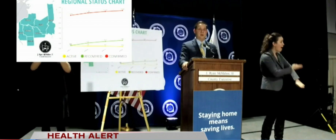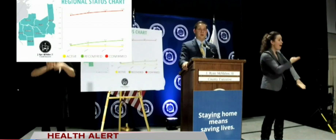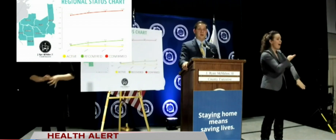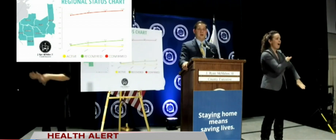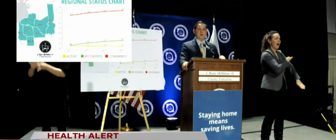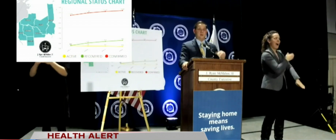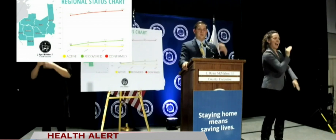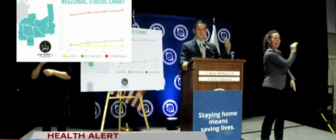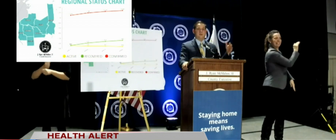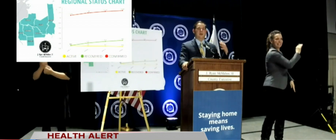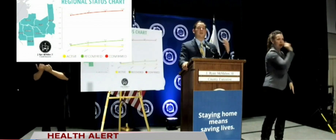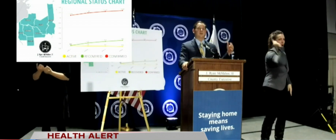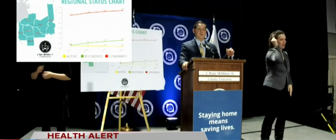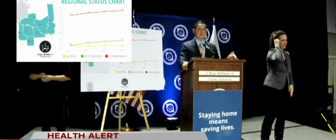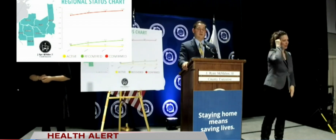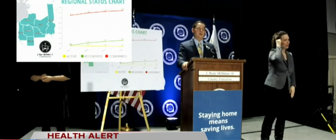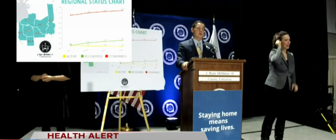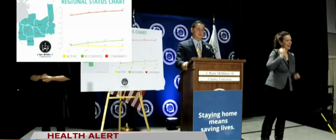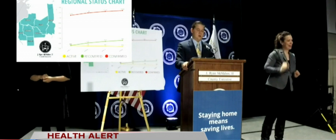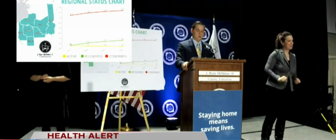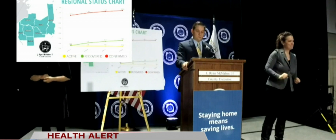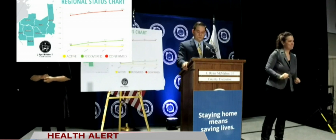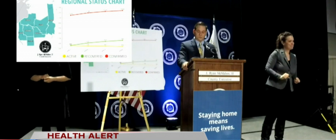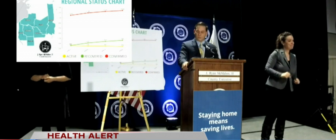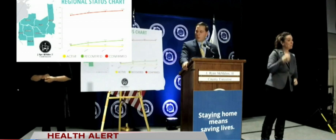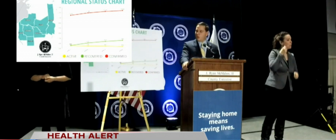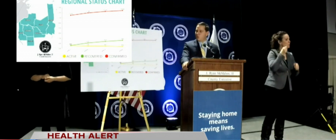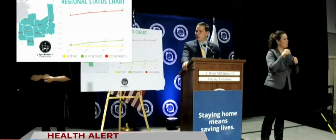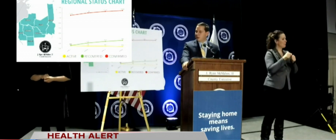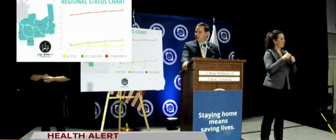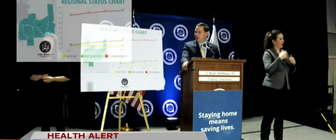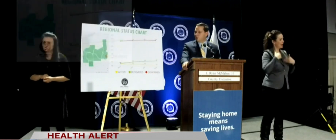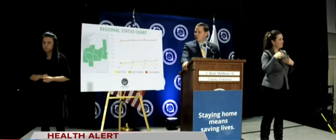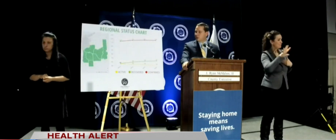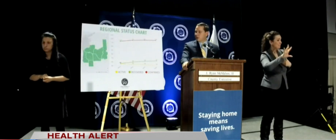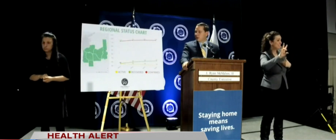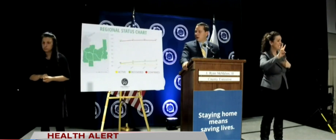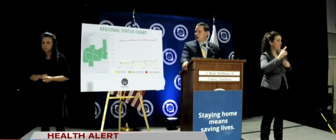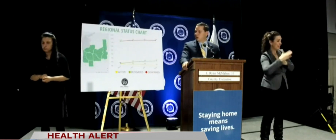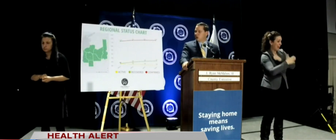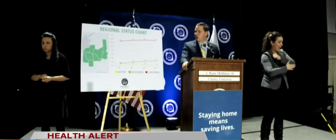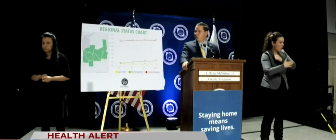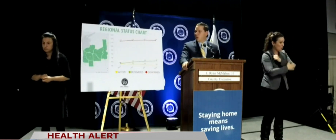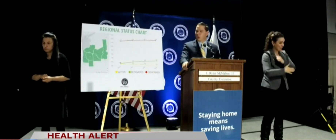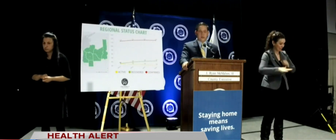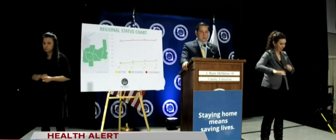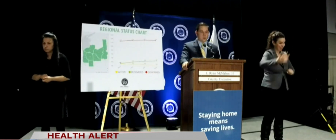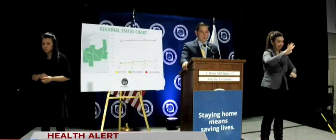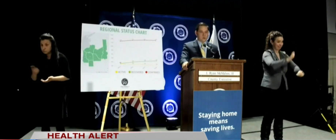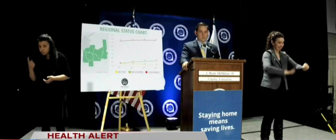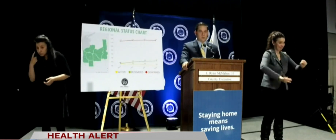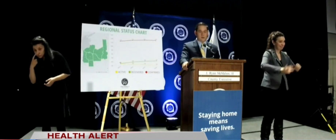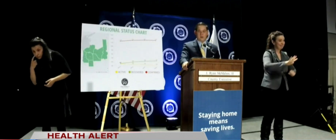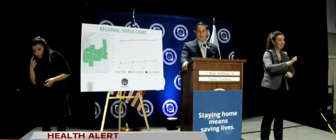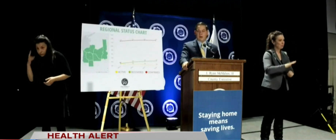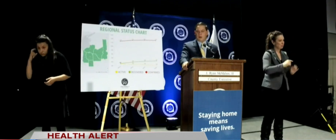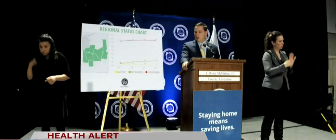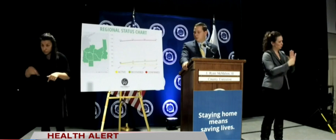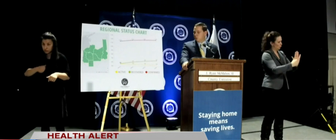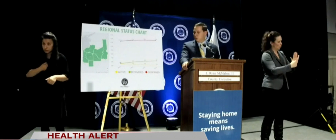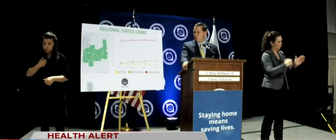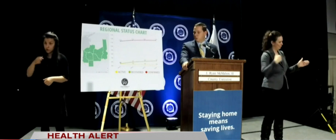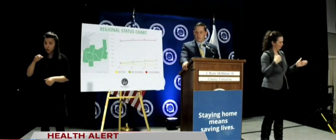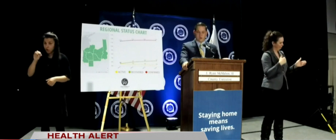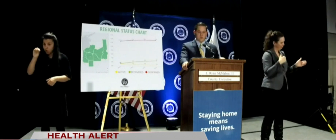county. There's 57 of us. So we think this helps show that we're getting closer.